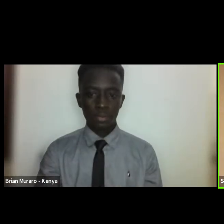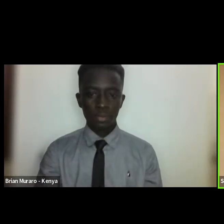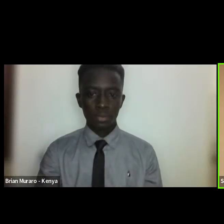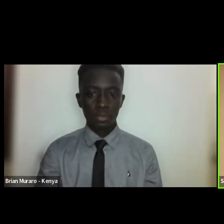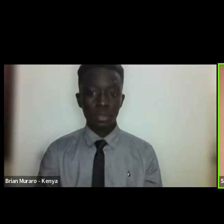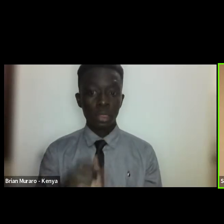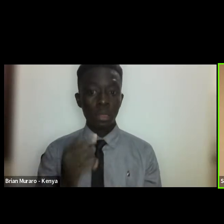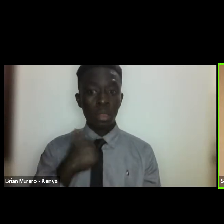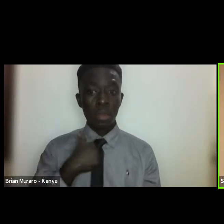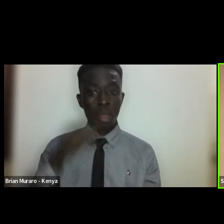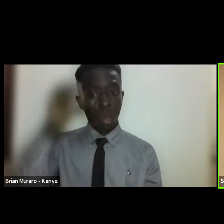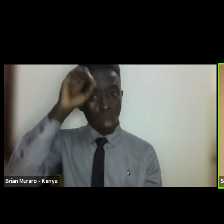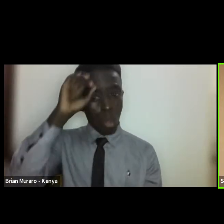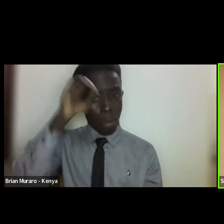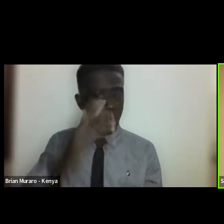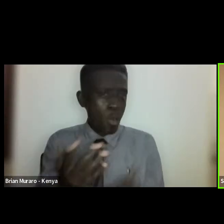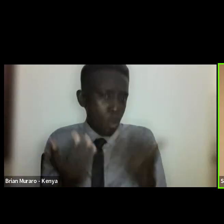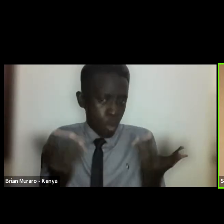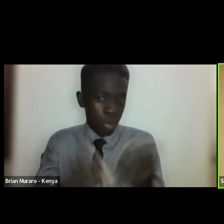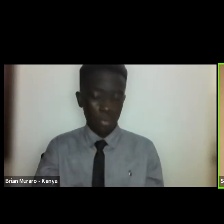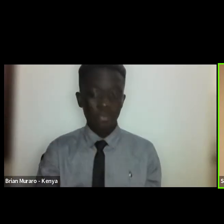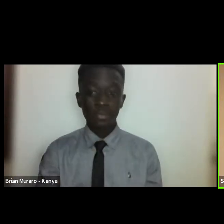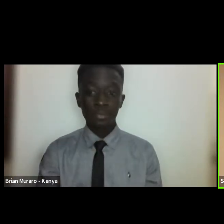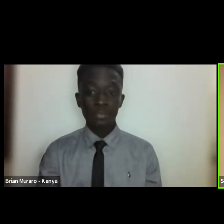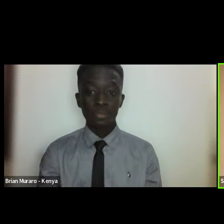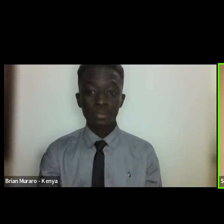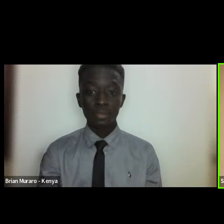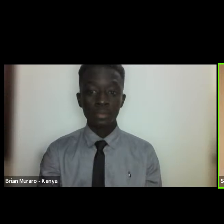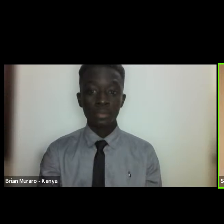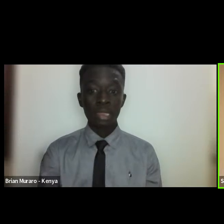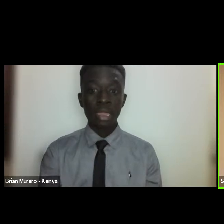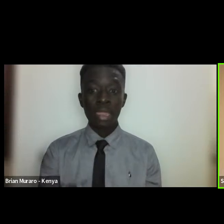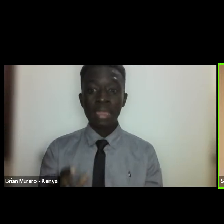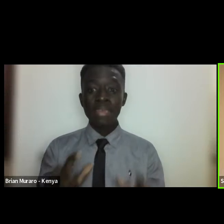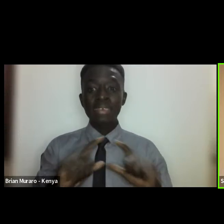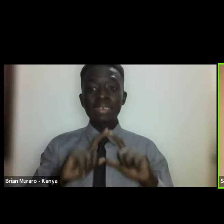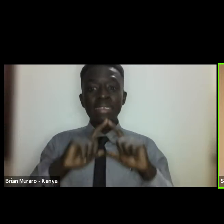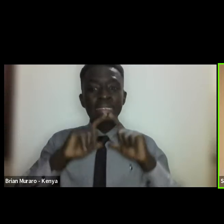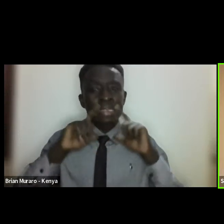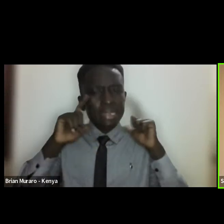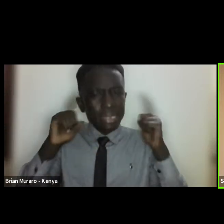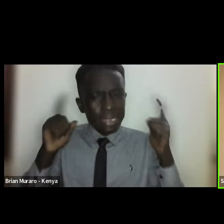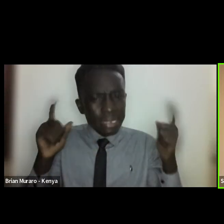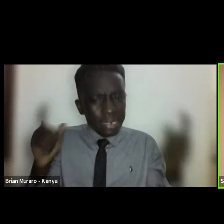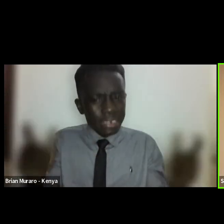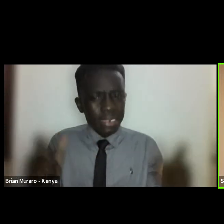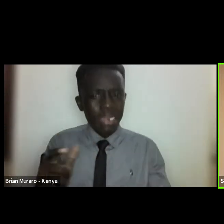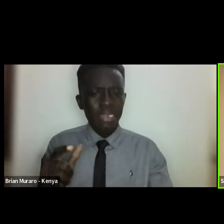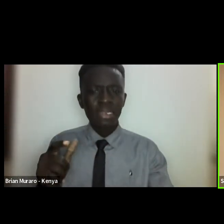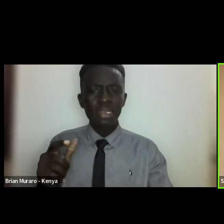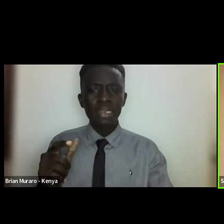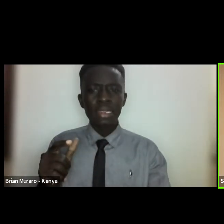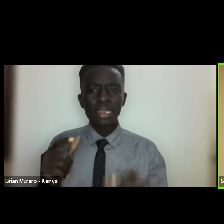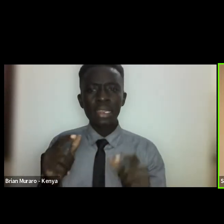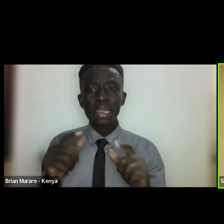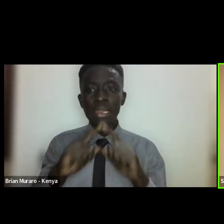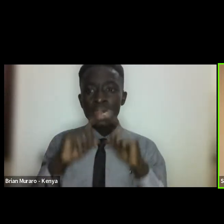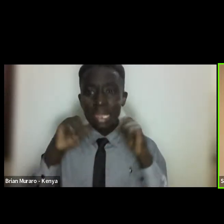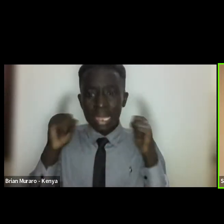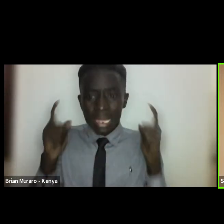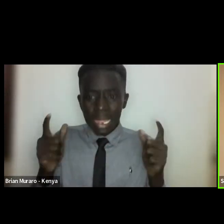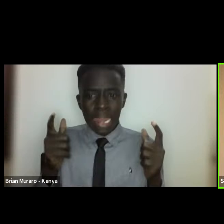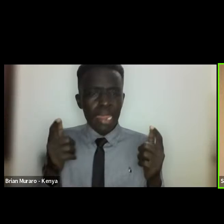book, is that the greatest injustice in the world is